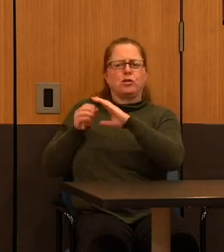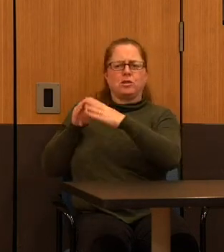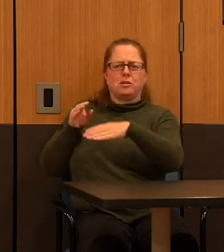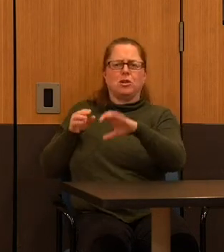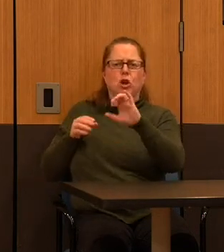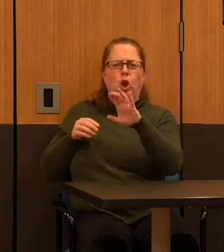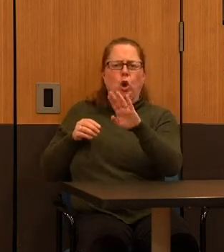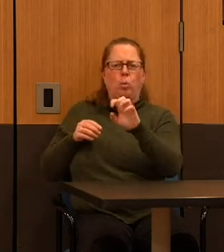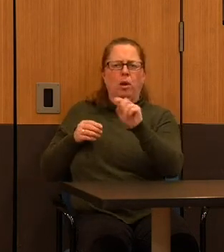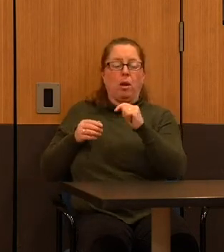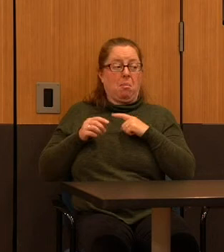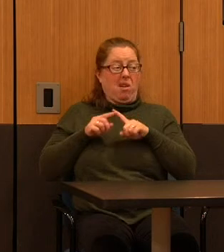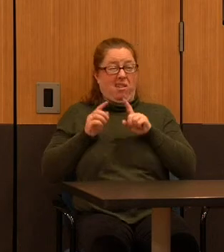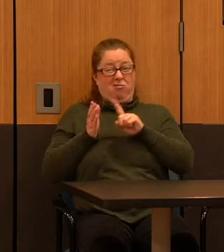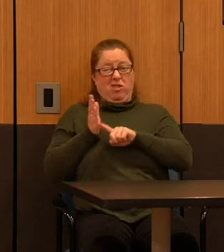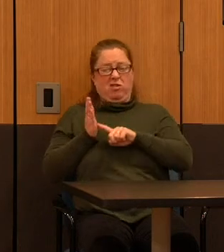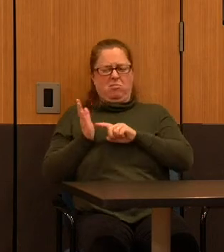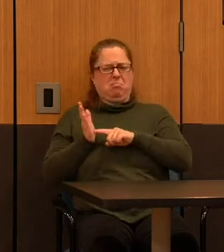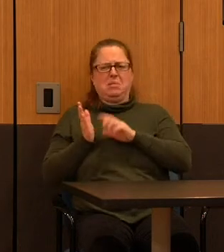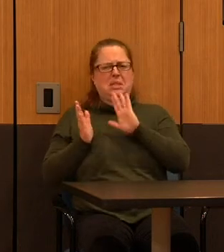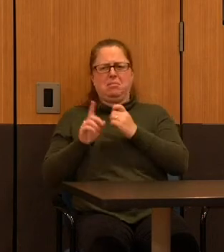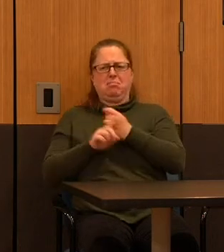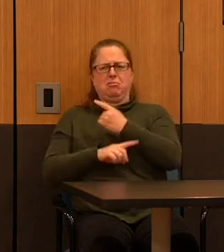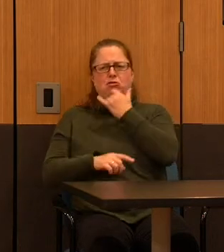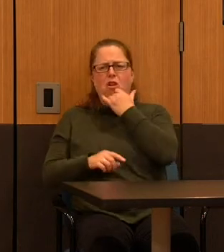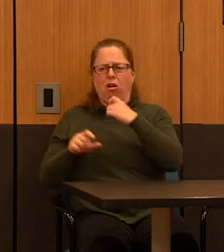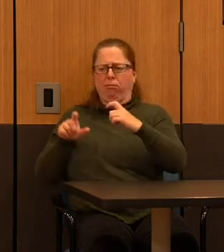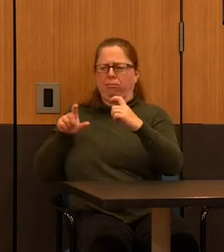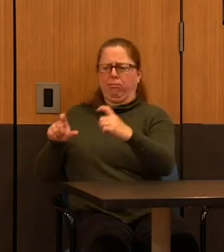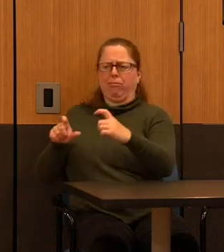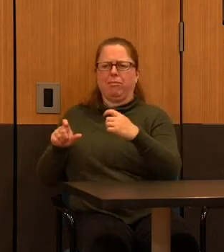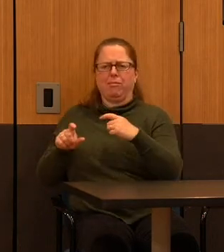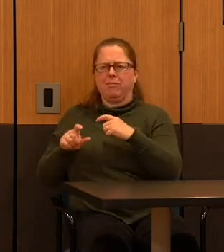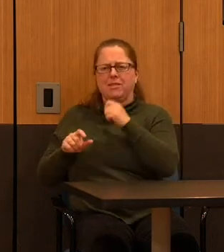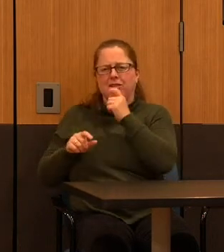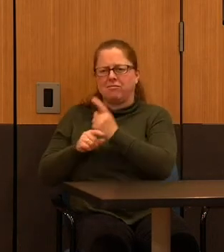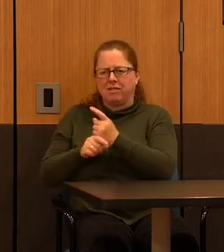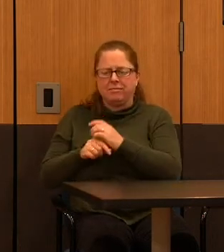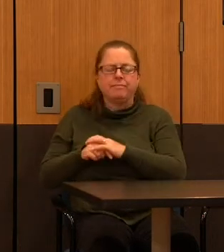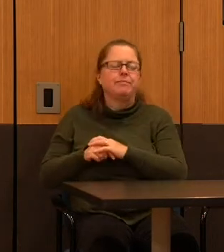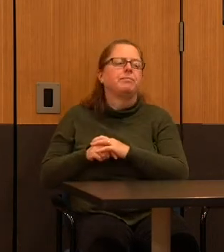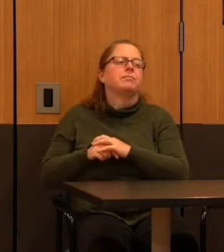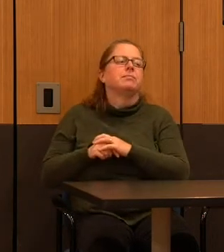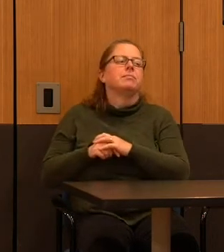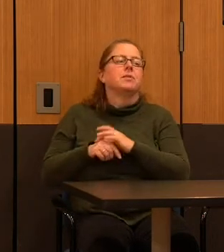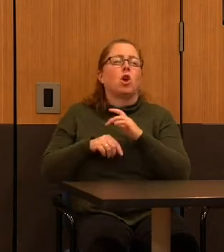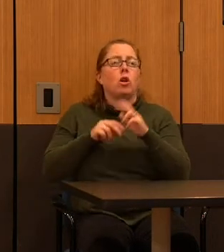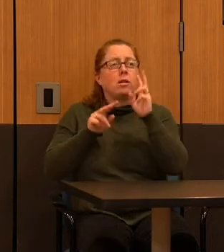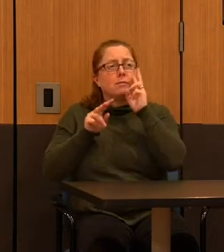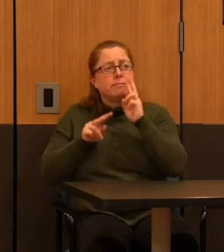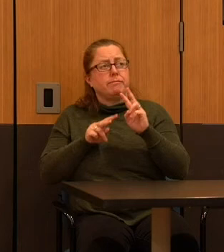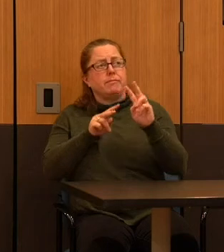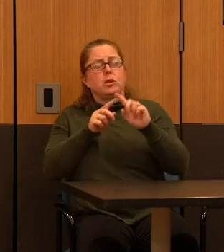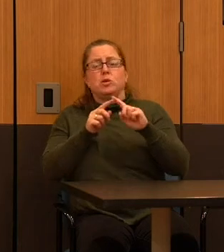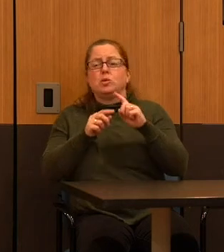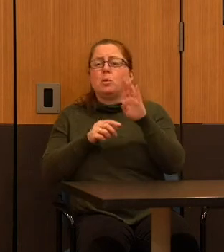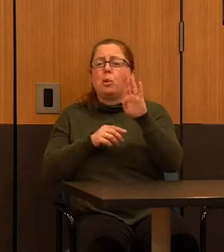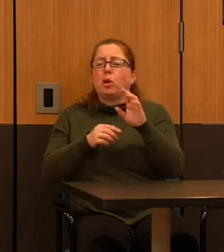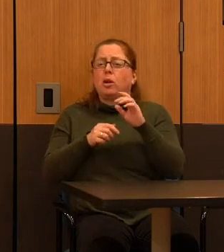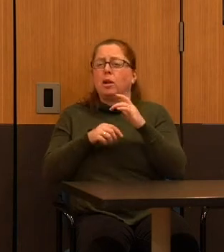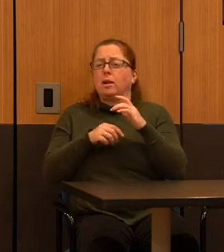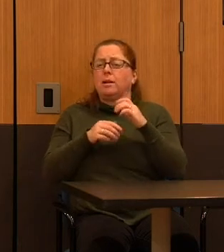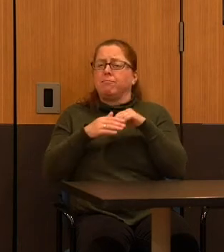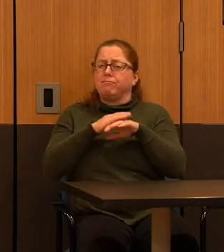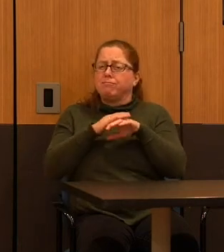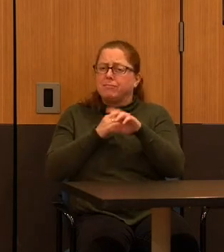incorrect label. The lack of monument to Berkeley's early era of accessible design is as